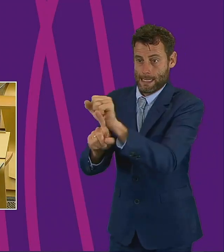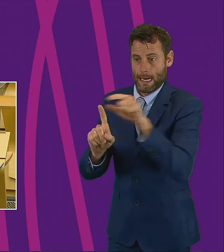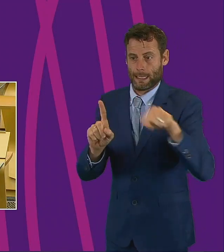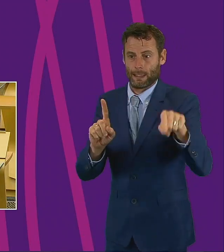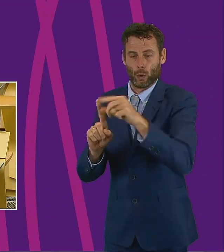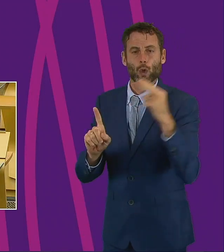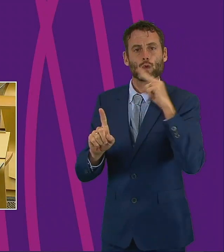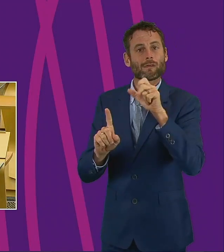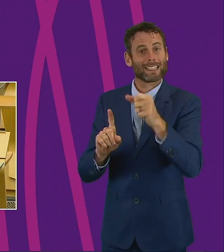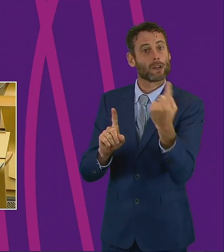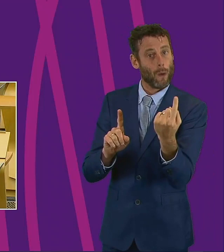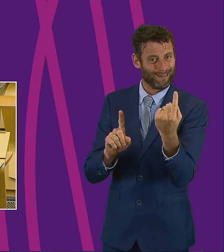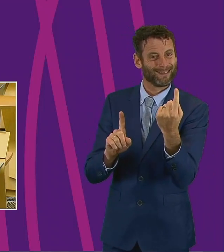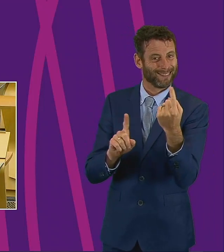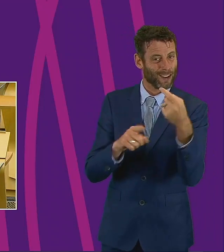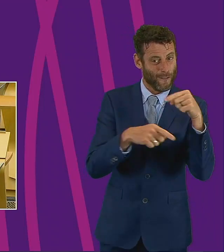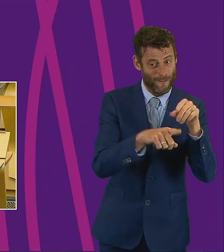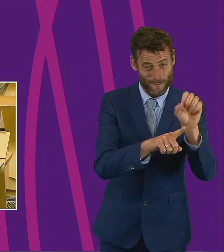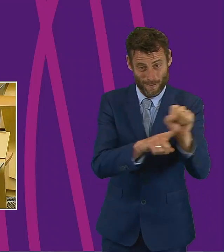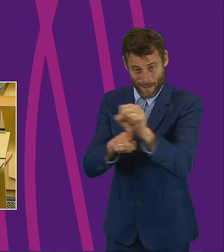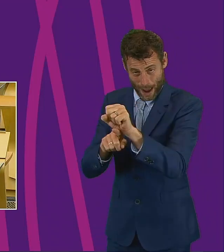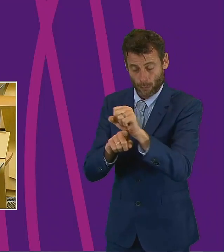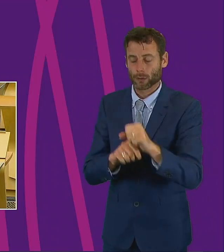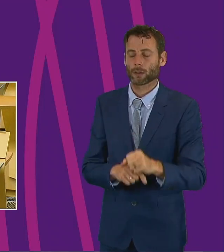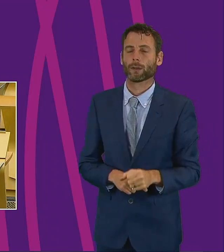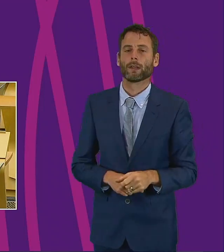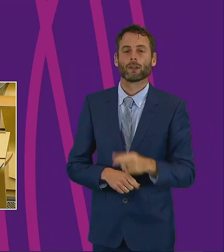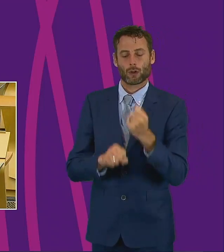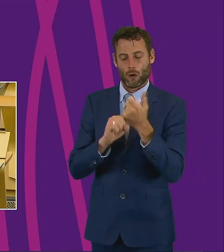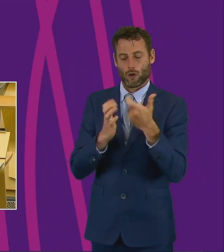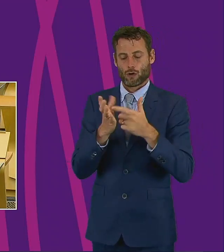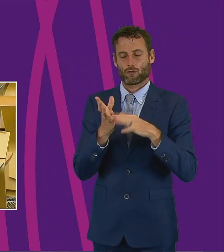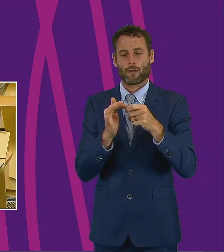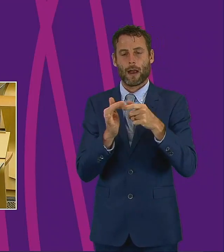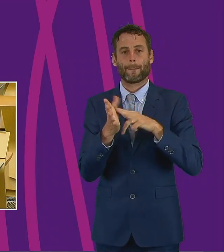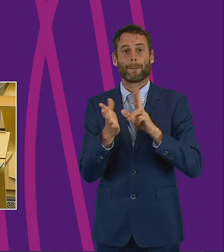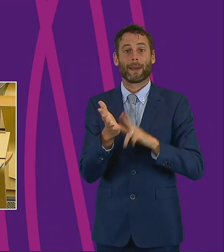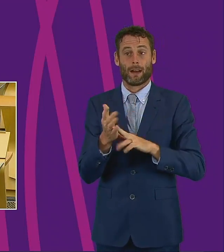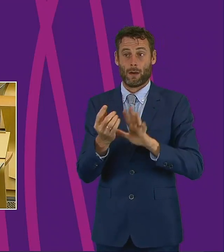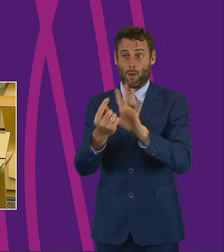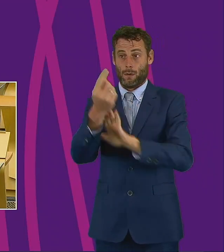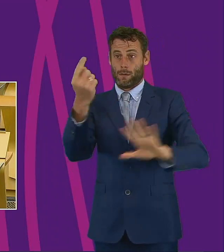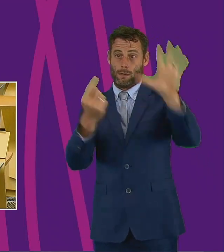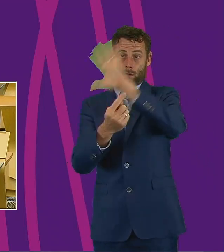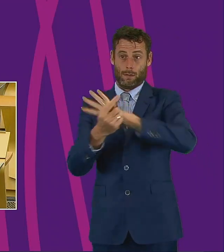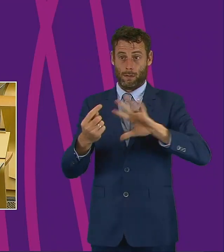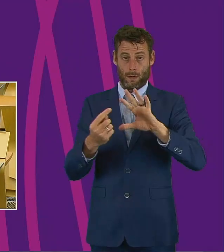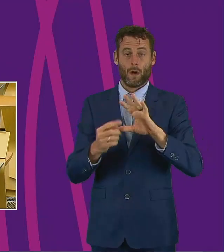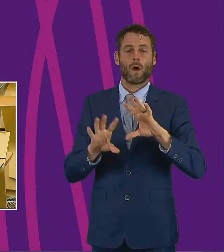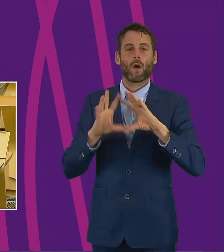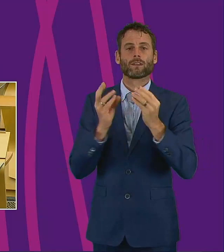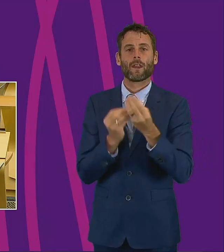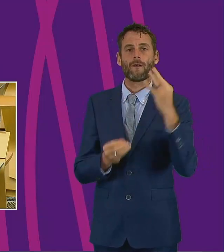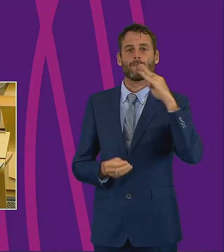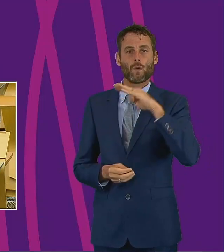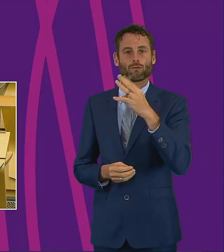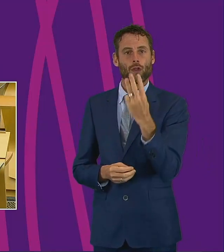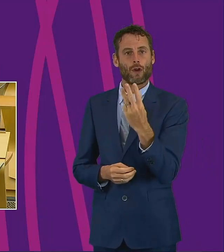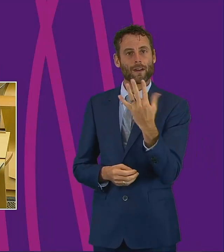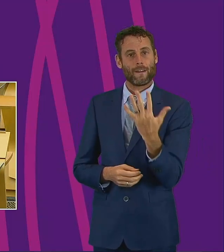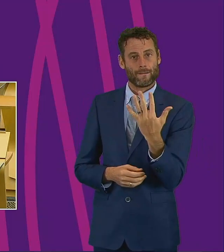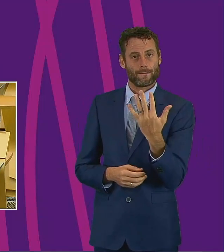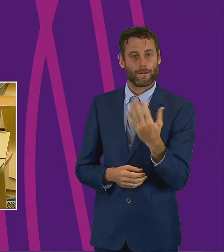from yesterday. And the total number of cases in Grampian as a whole over the past month is 435. Hospitality